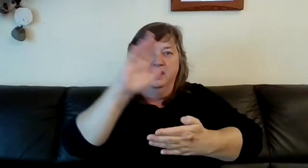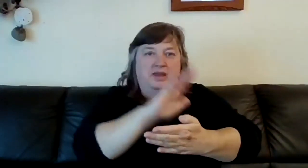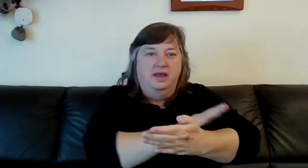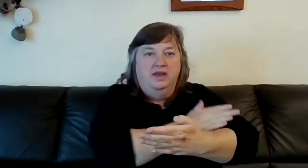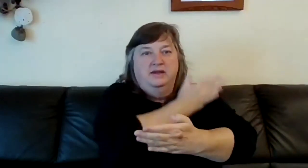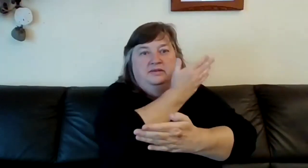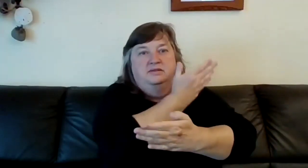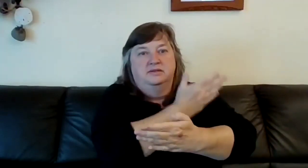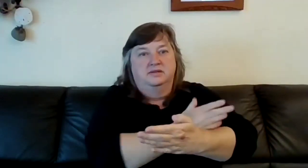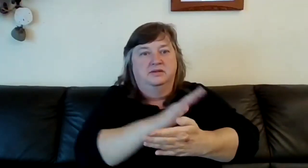and